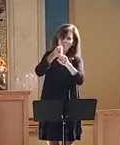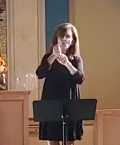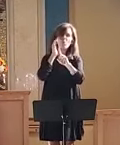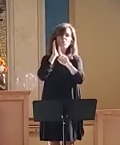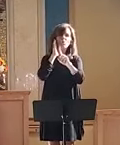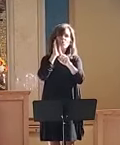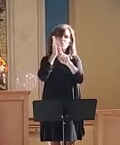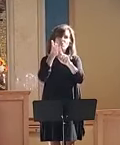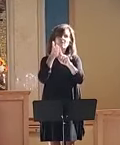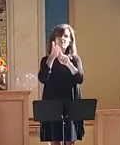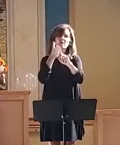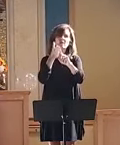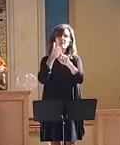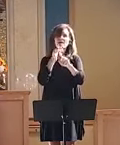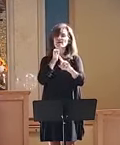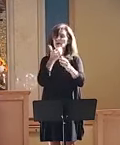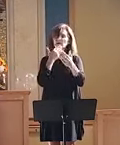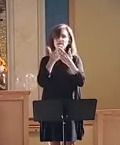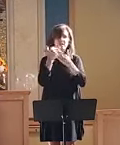but it's inadvisable.